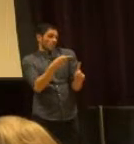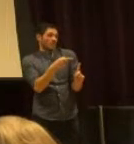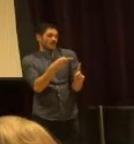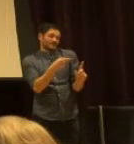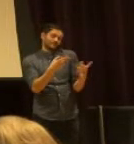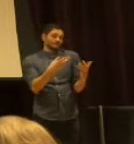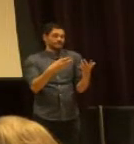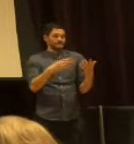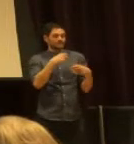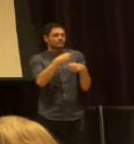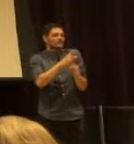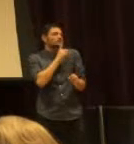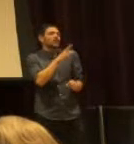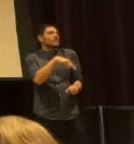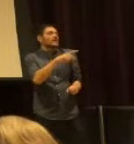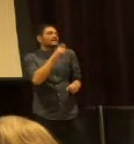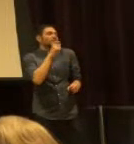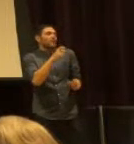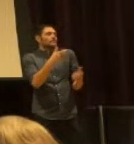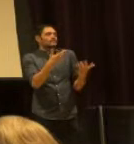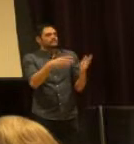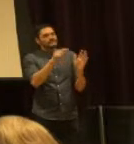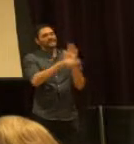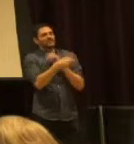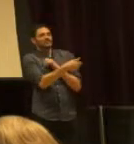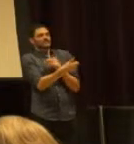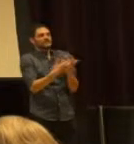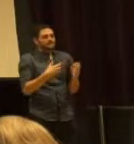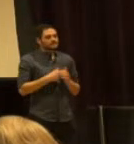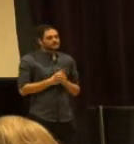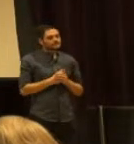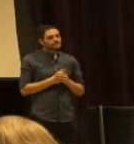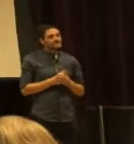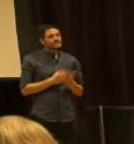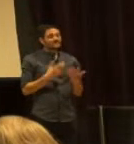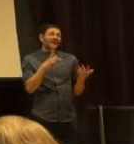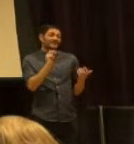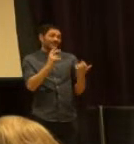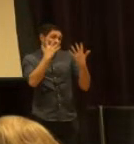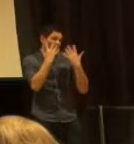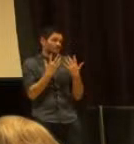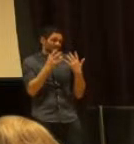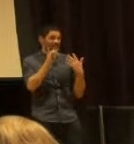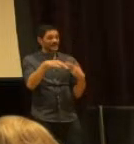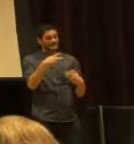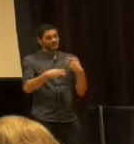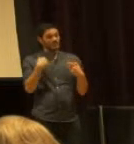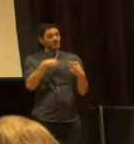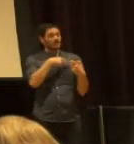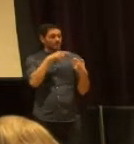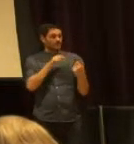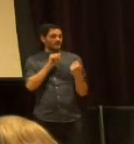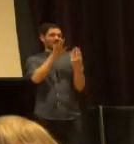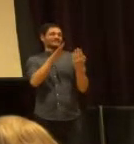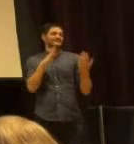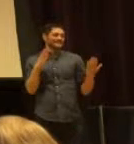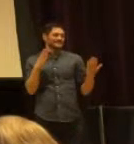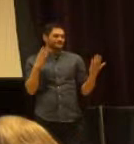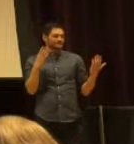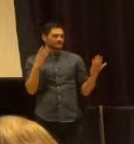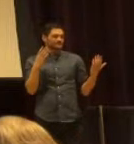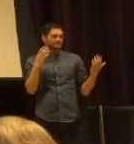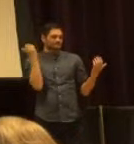And like we are going, unfortunately, that is going to be the crisis that we're facing in light of